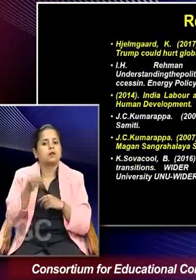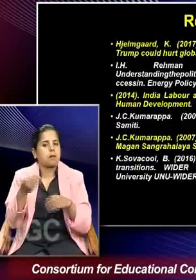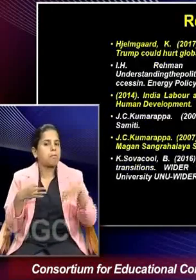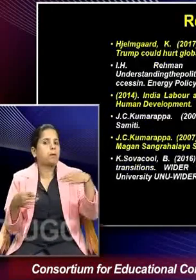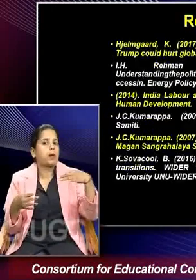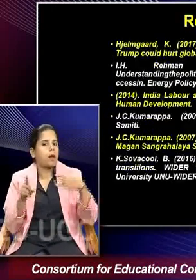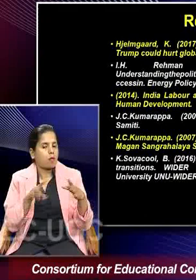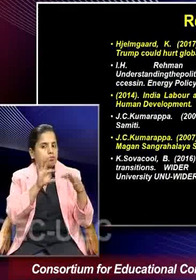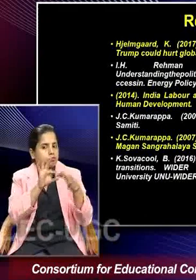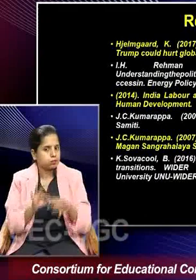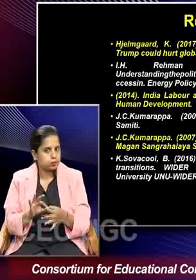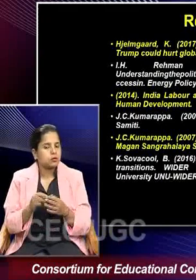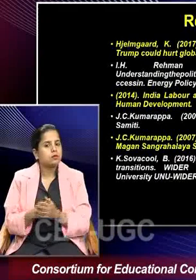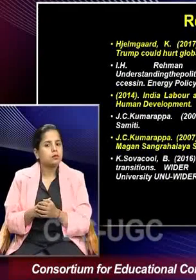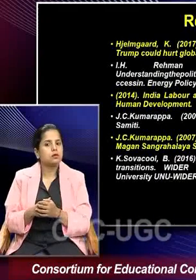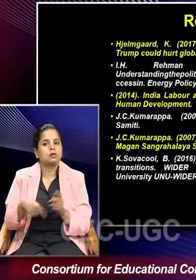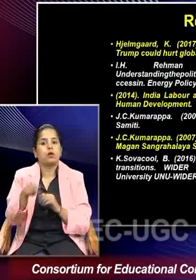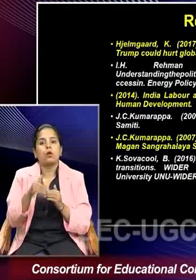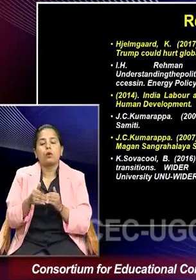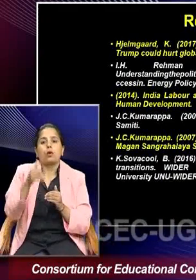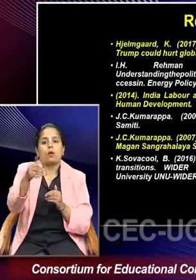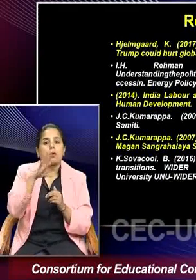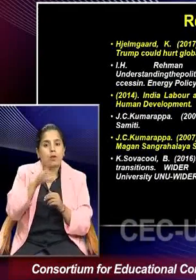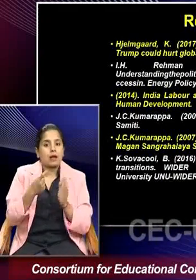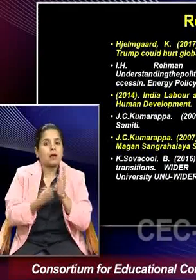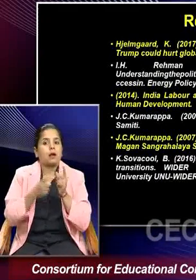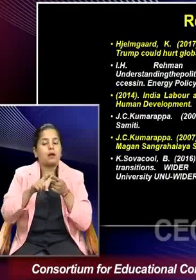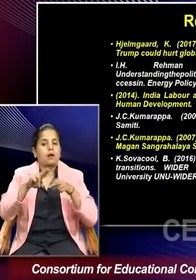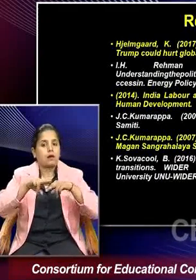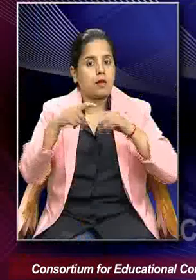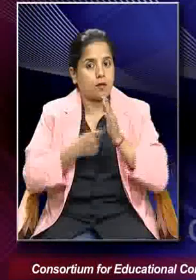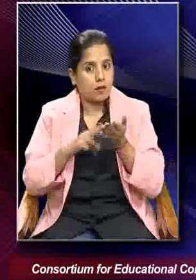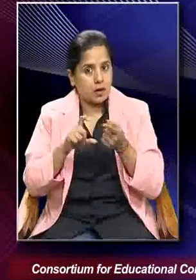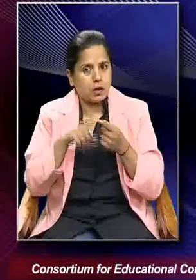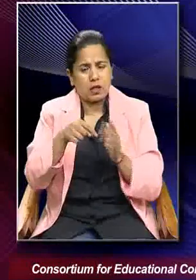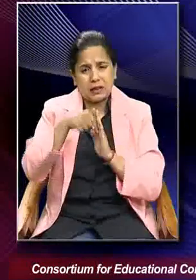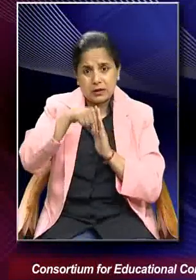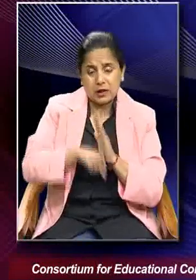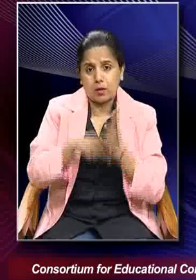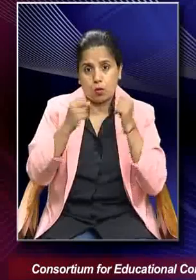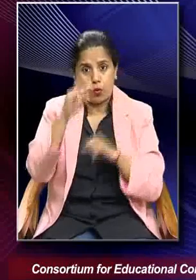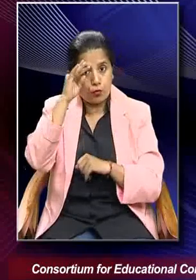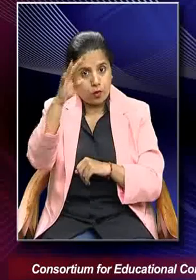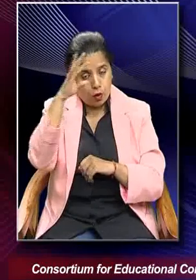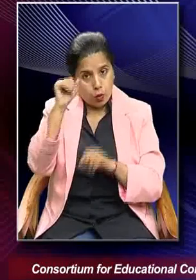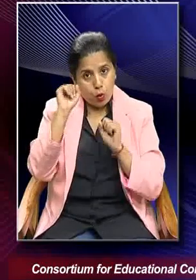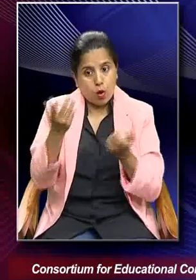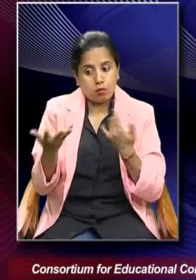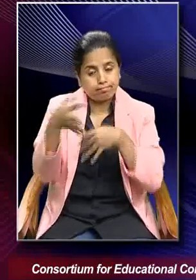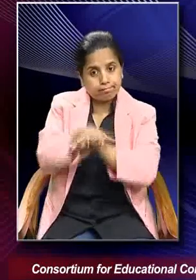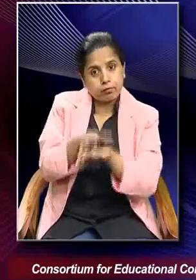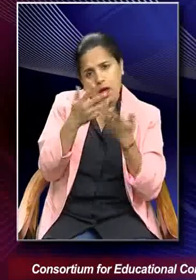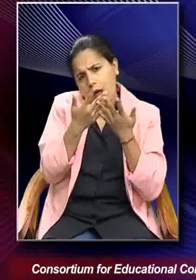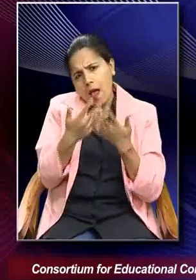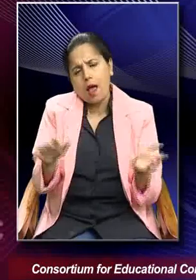papers related to them, and there are further references. So if you want to go deeper into his philosophy and apply it in